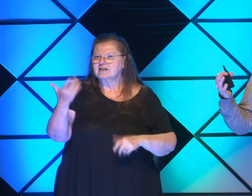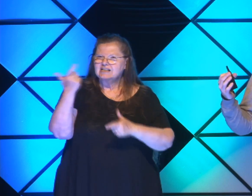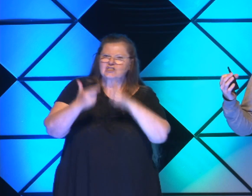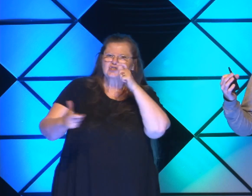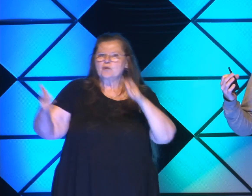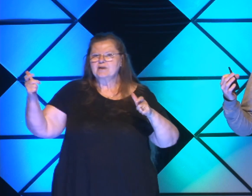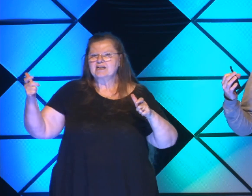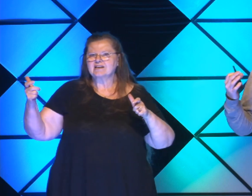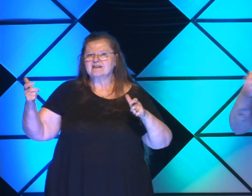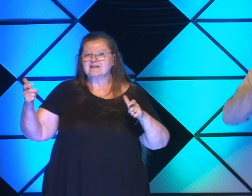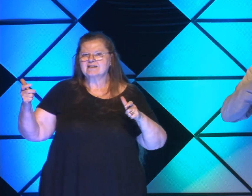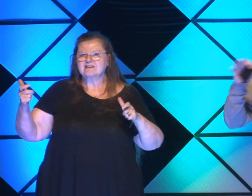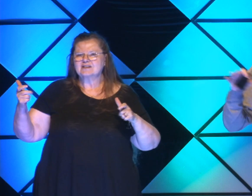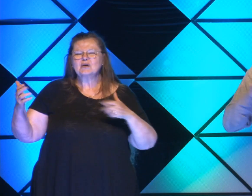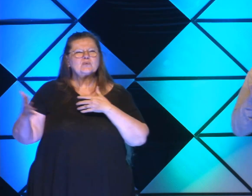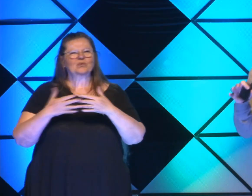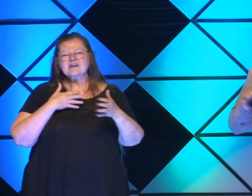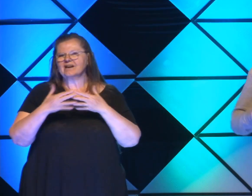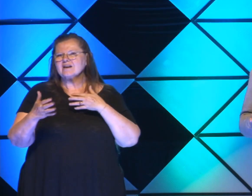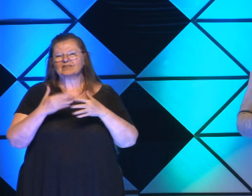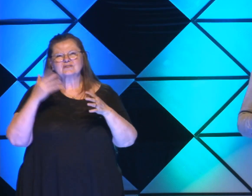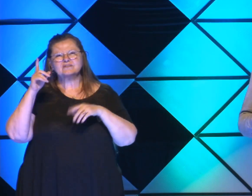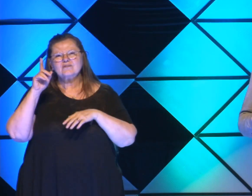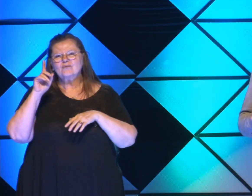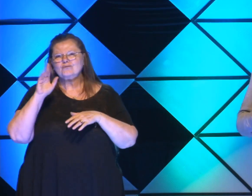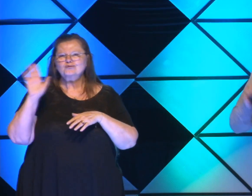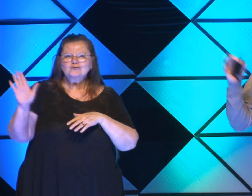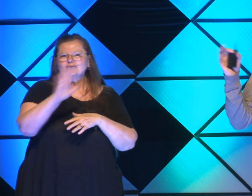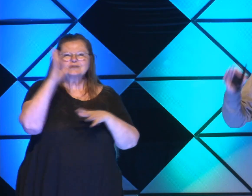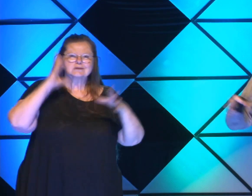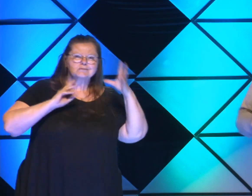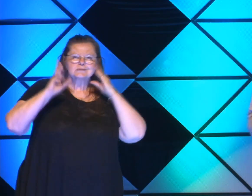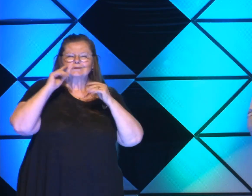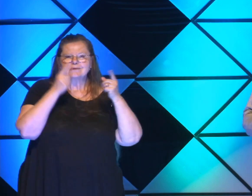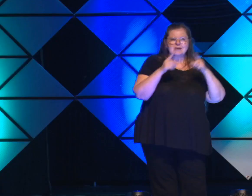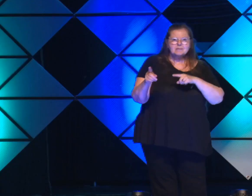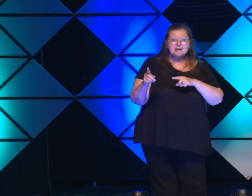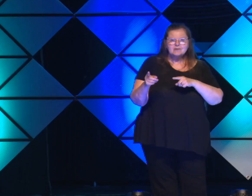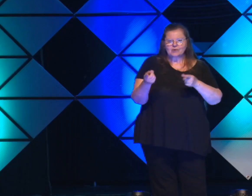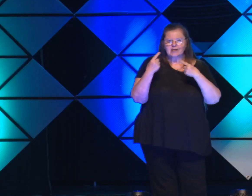big, regardless of what we're going through. And